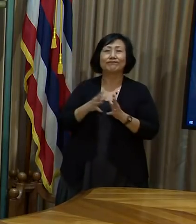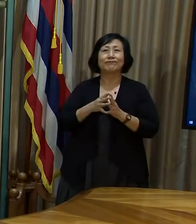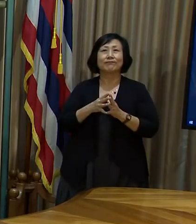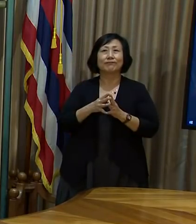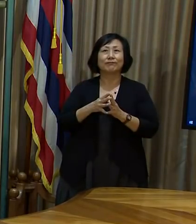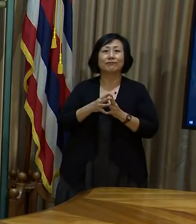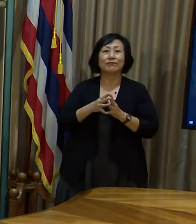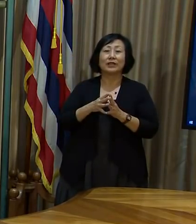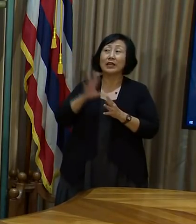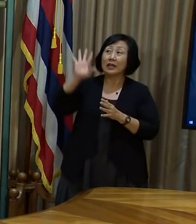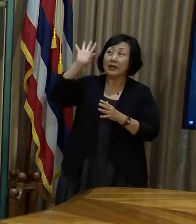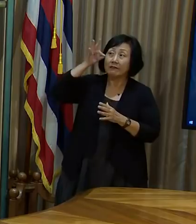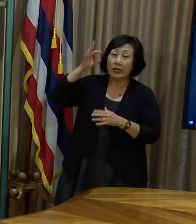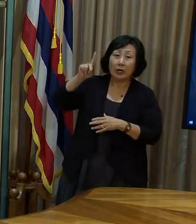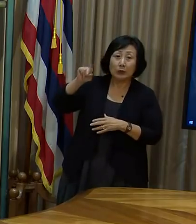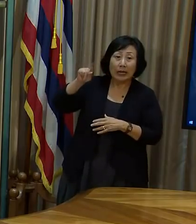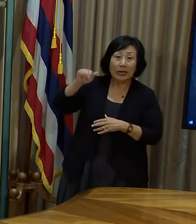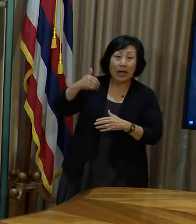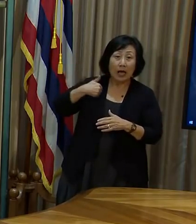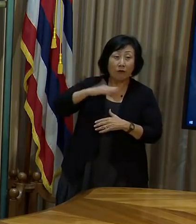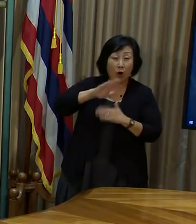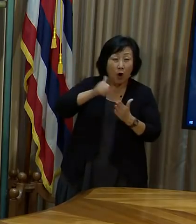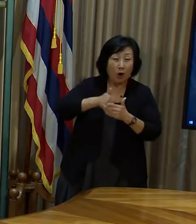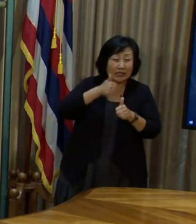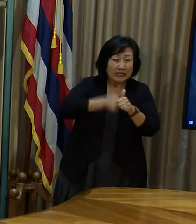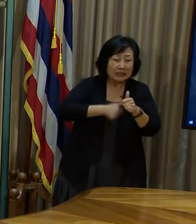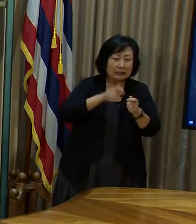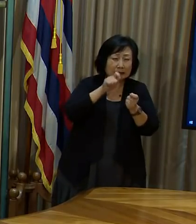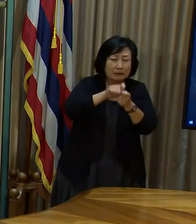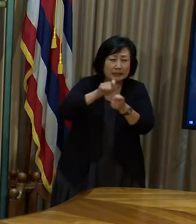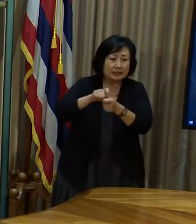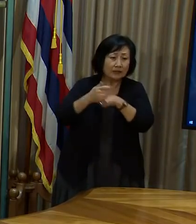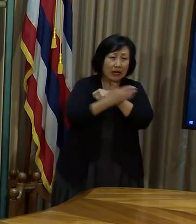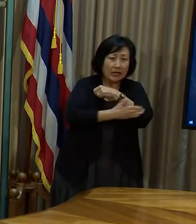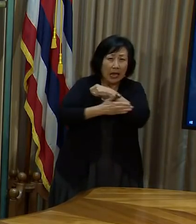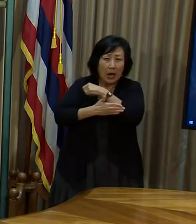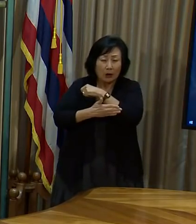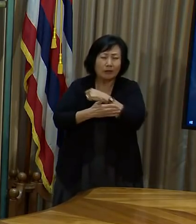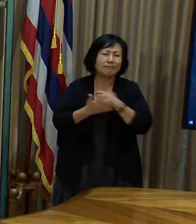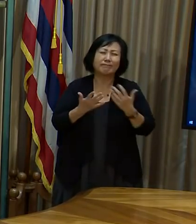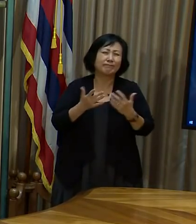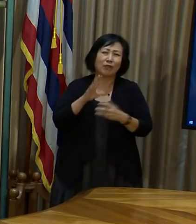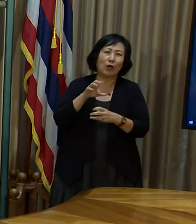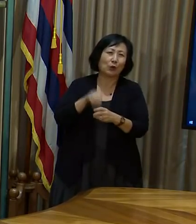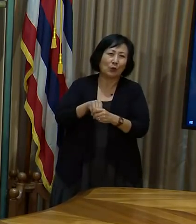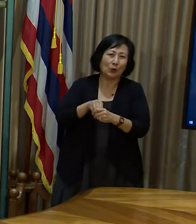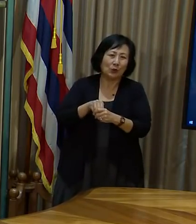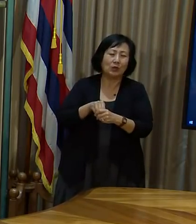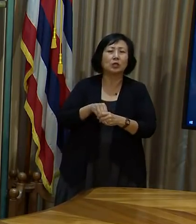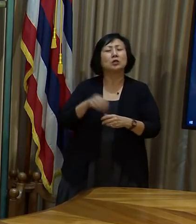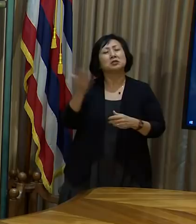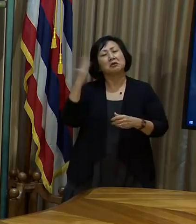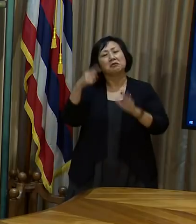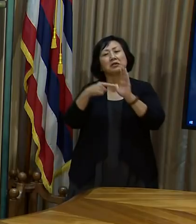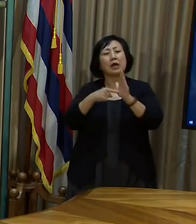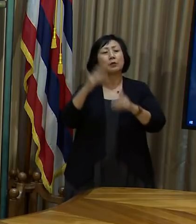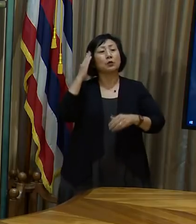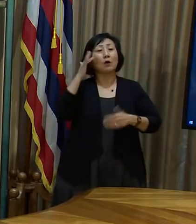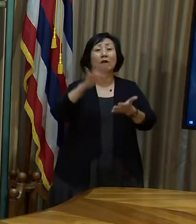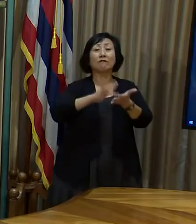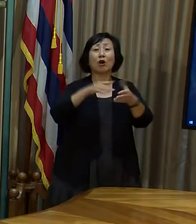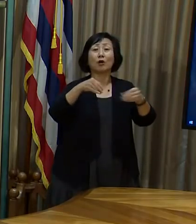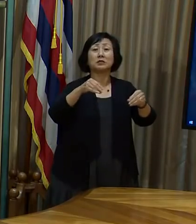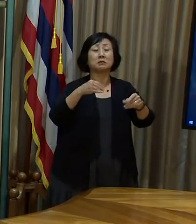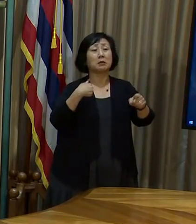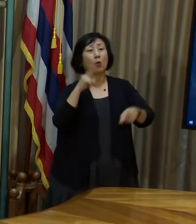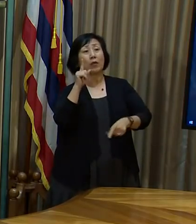it doesn't include all of the specific county data. So we may know that in the pharmacies,